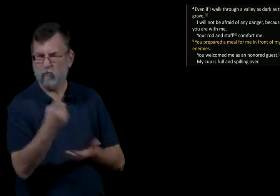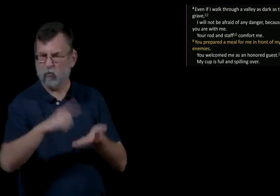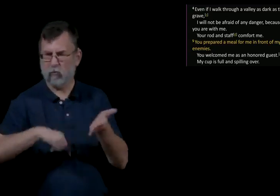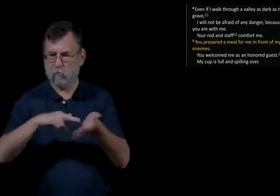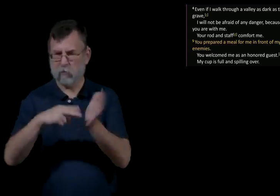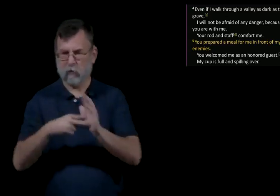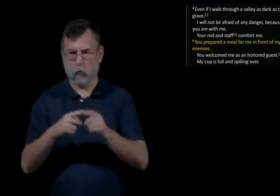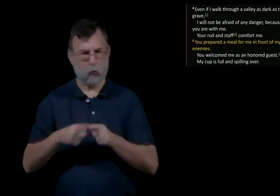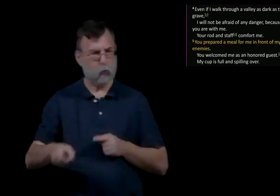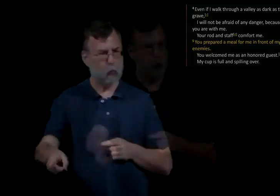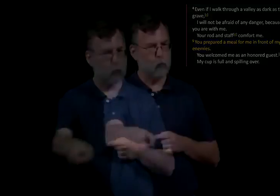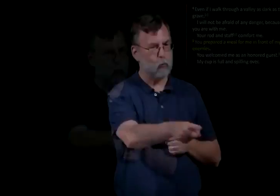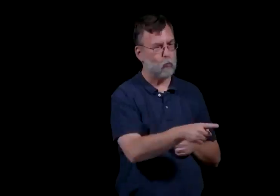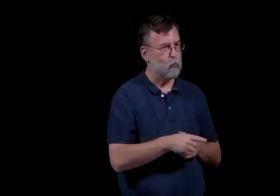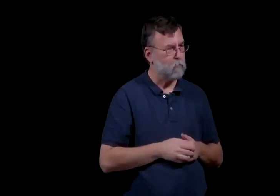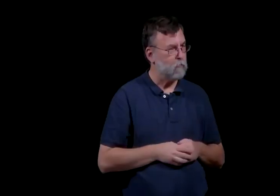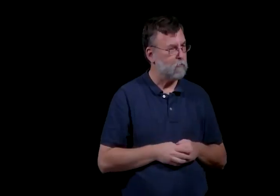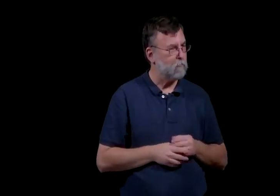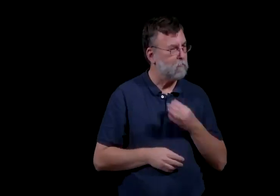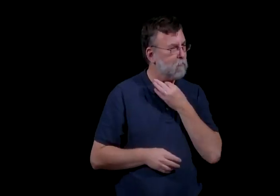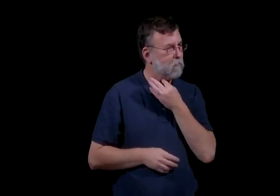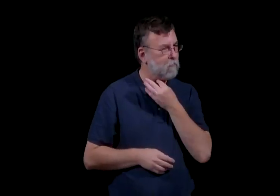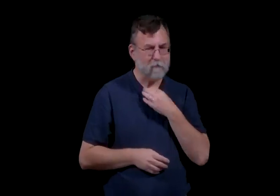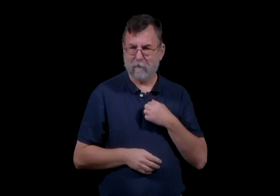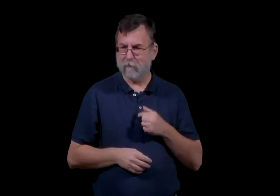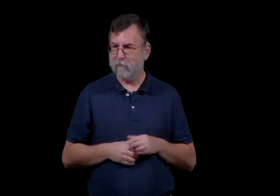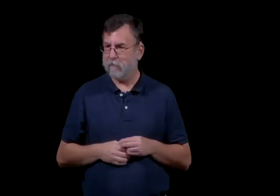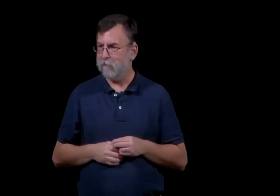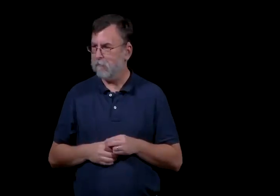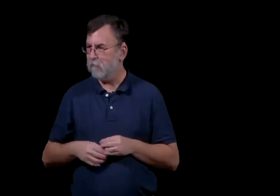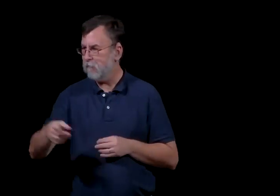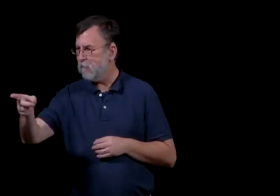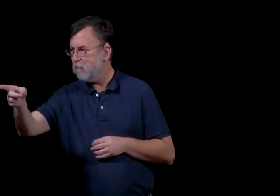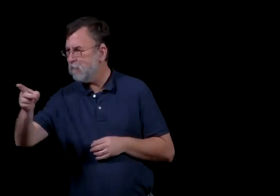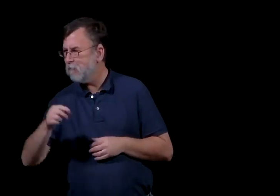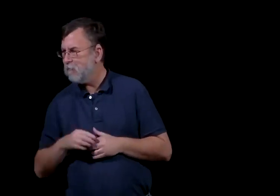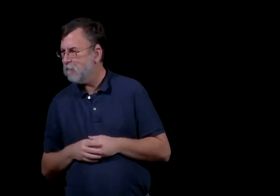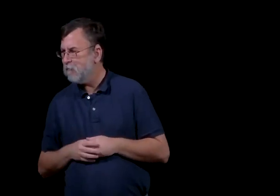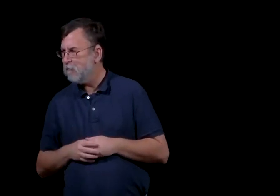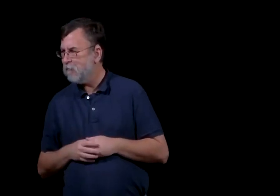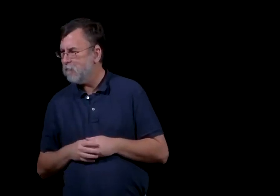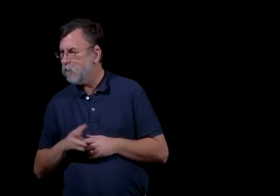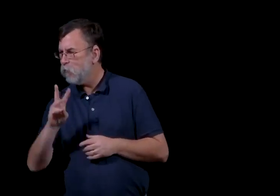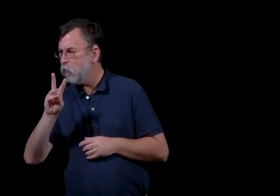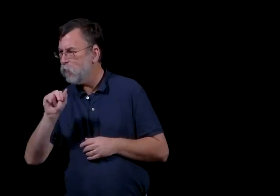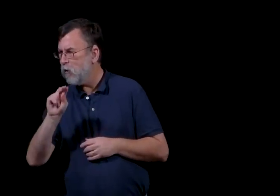So I'm going to ask you, what does that mean to you? I'm just curious what your thoughts are on that, your perspectives.